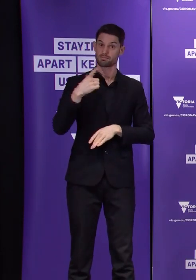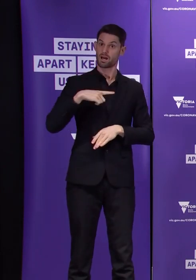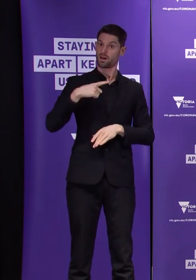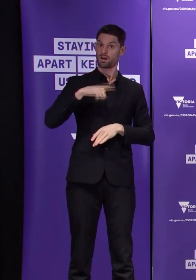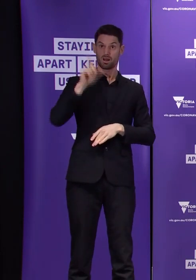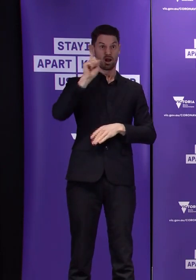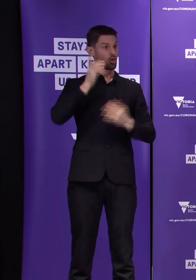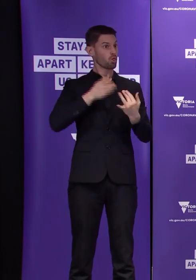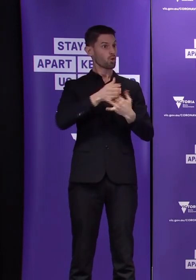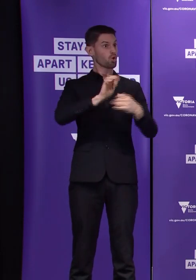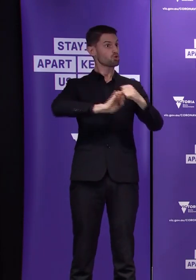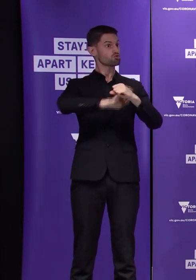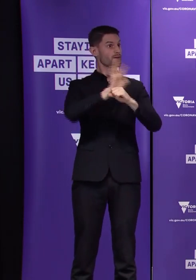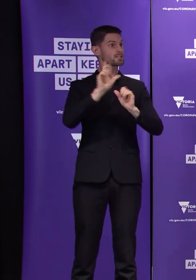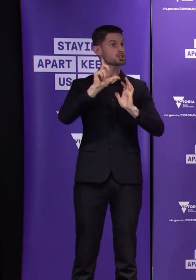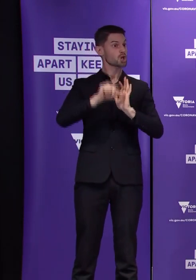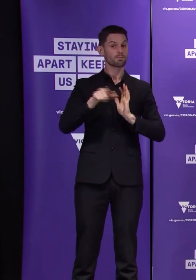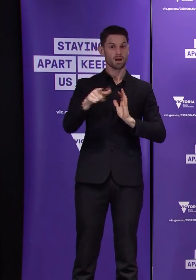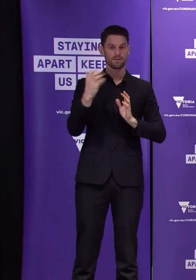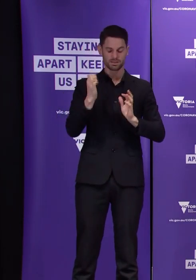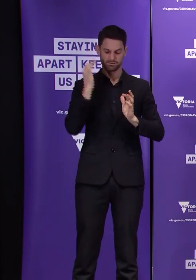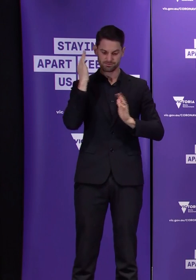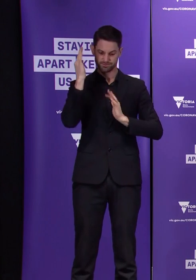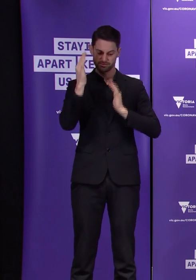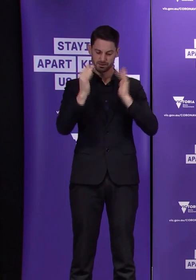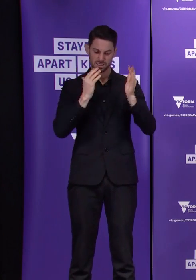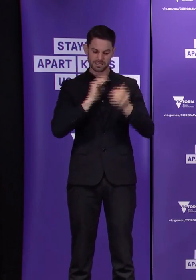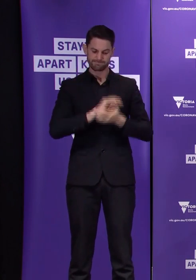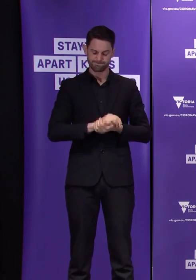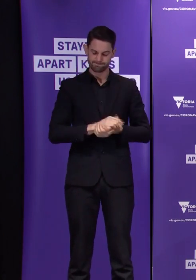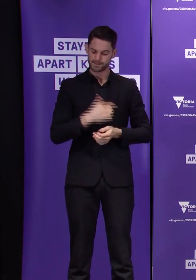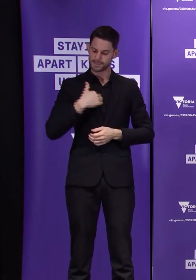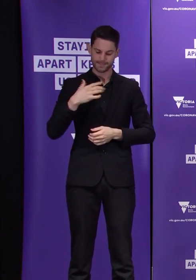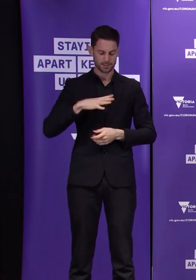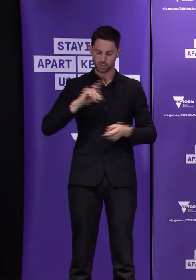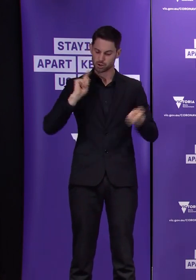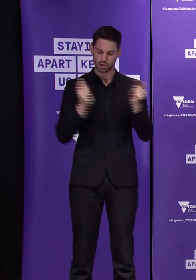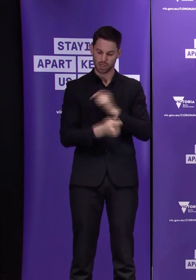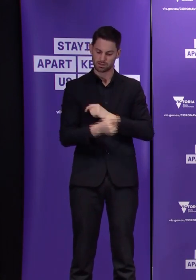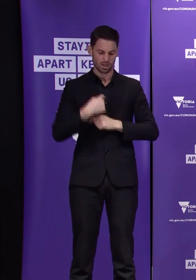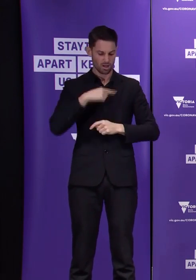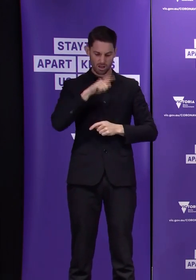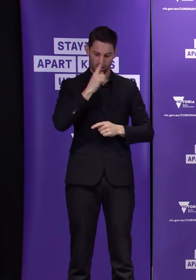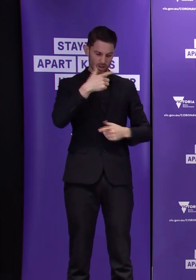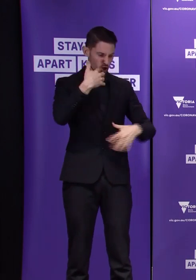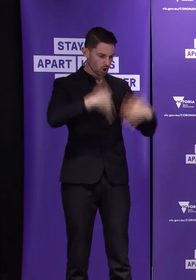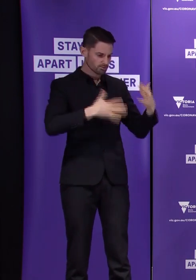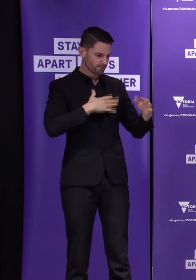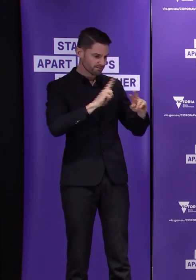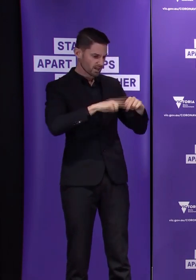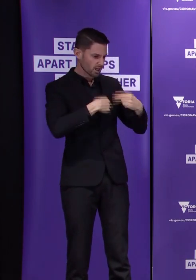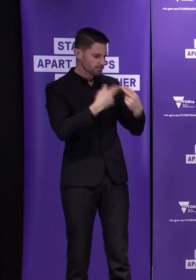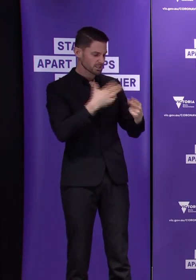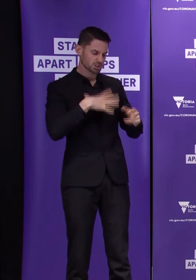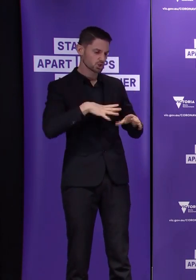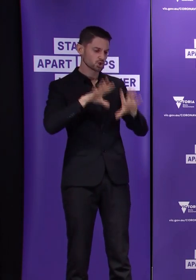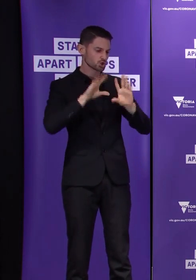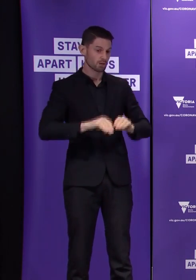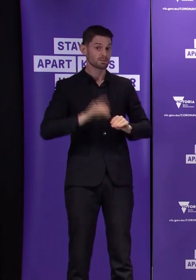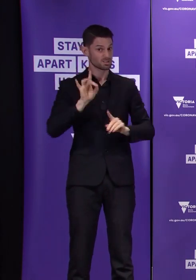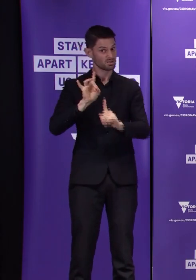context men would be taking the opportunity to reach out for that support. a month or so ago, we